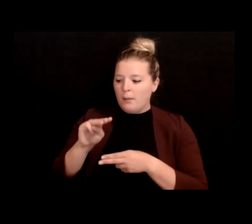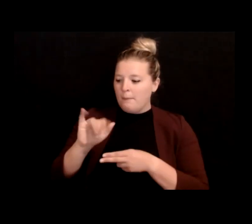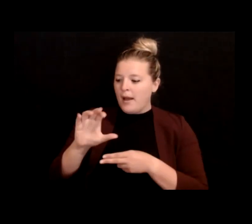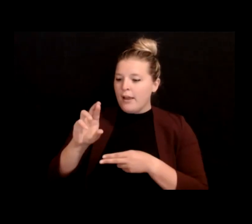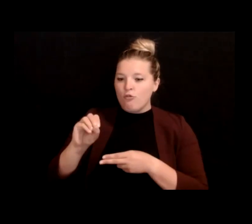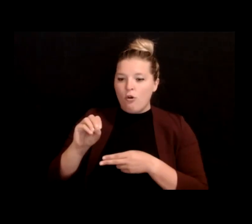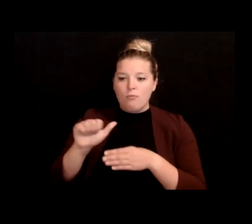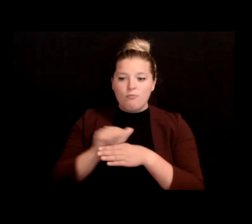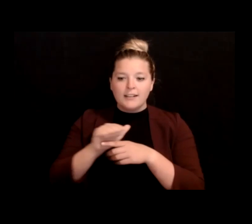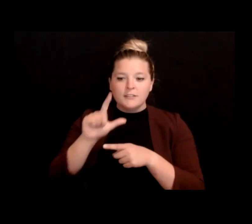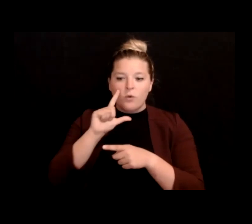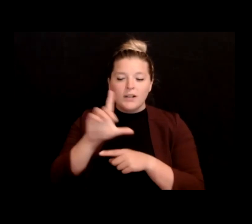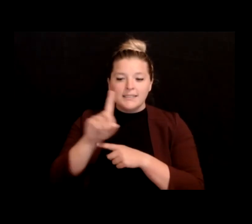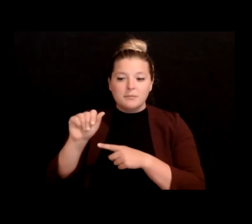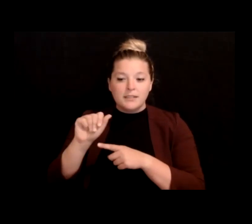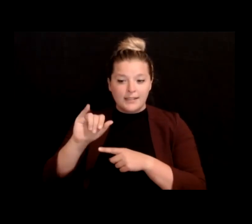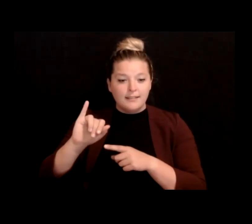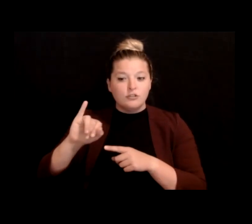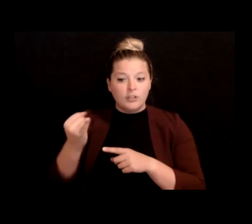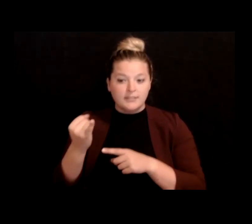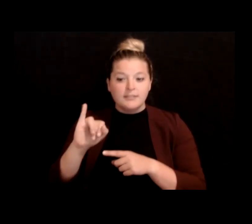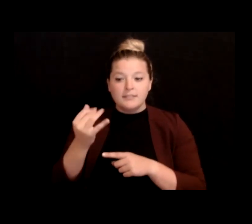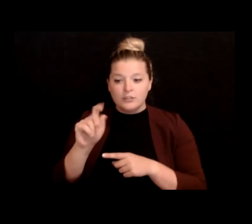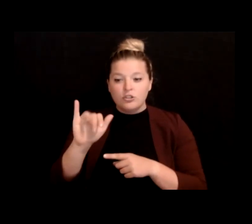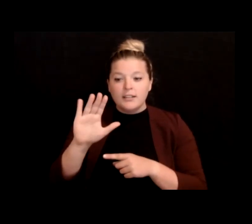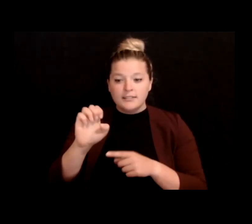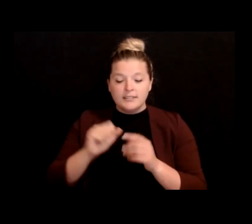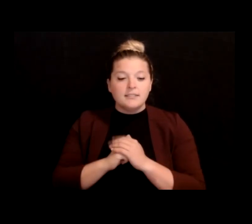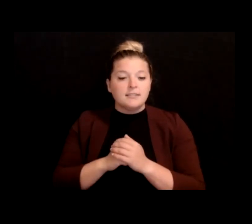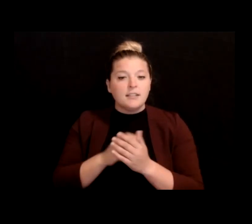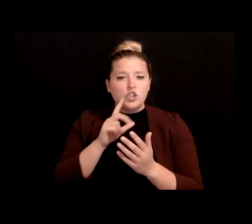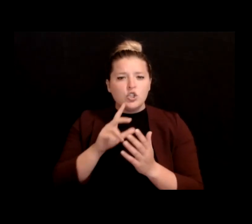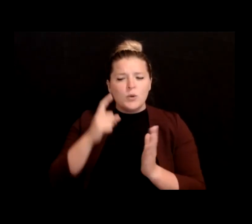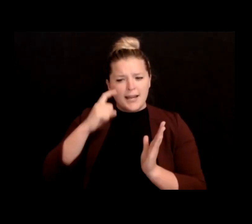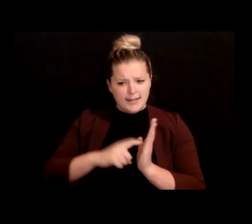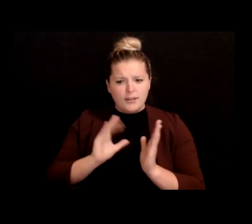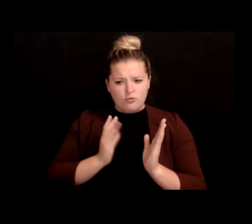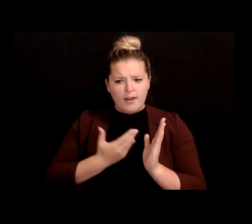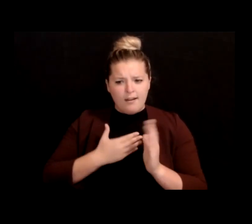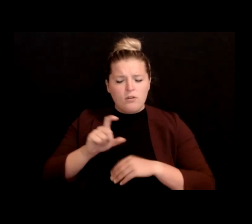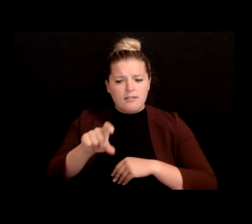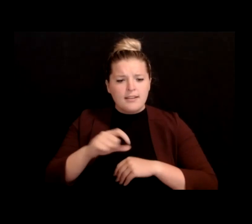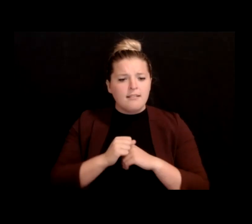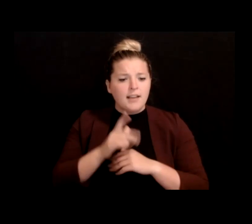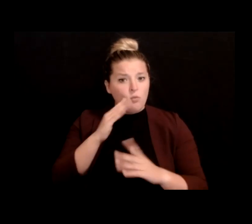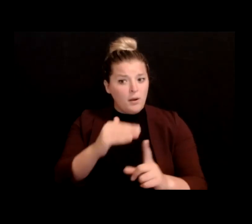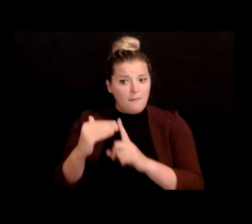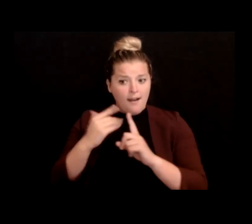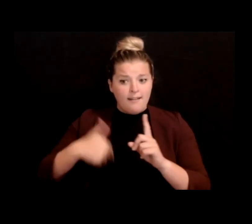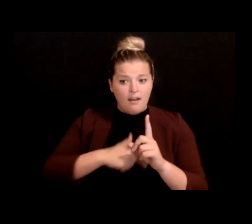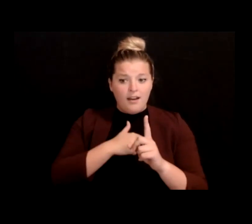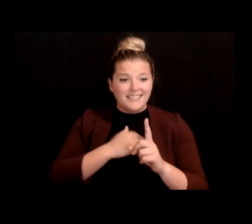justice, to invite us to attend to our bodily, mind, and needs, to remind us that for those of us who do not currently have